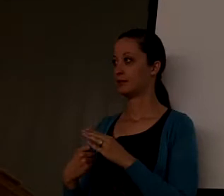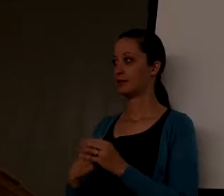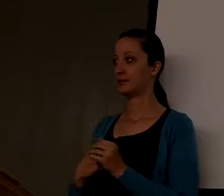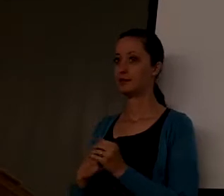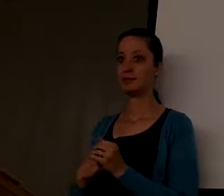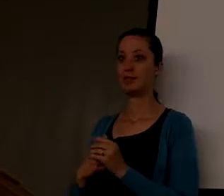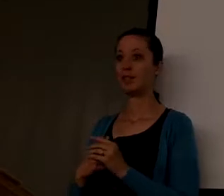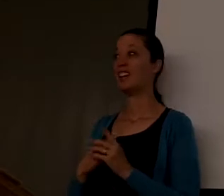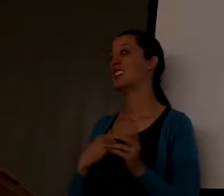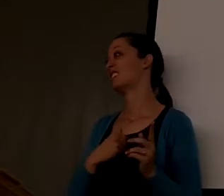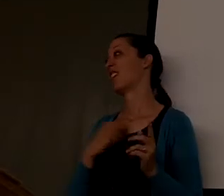Sorry, I'll have to come back to that